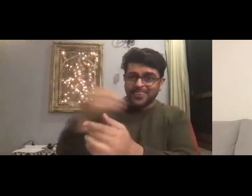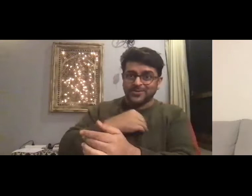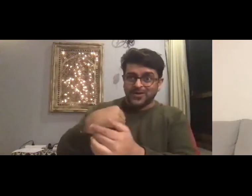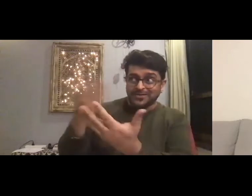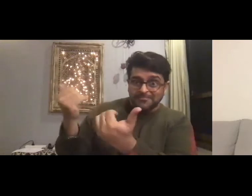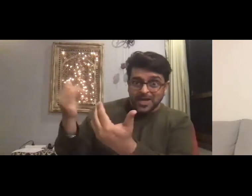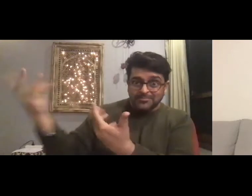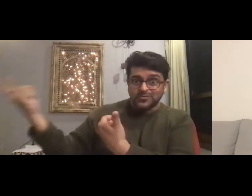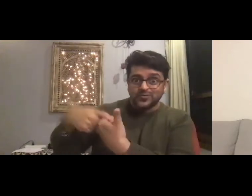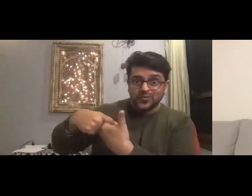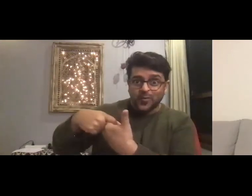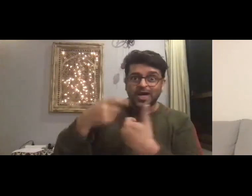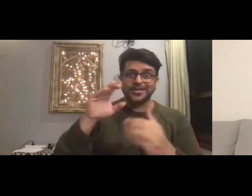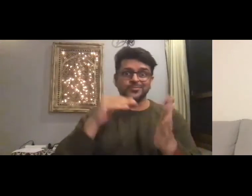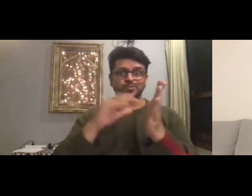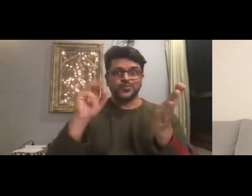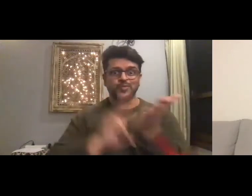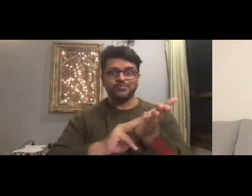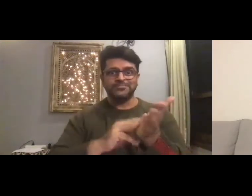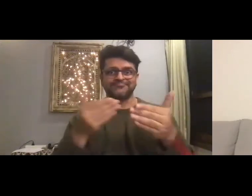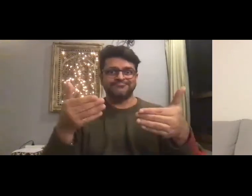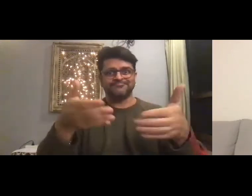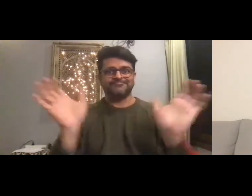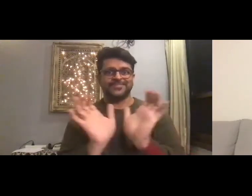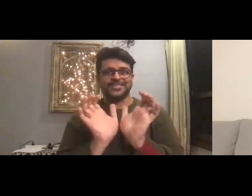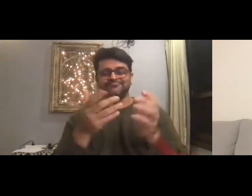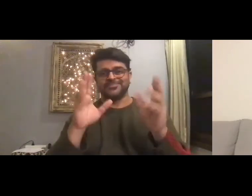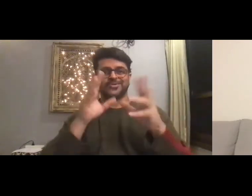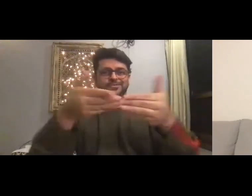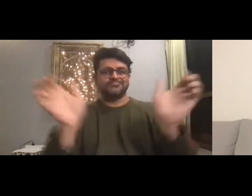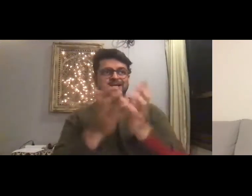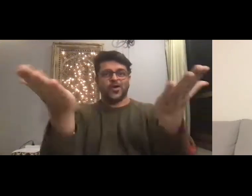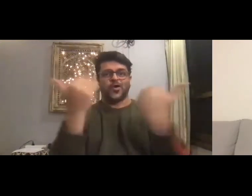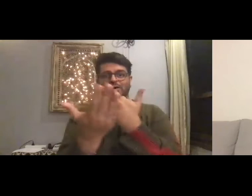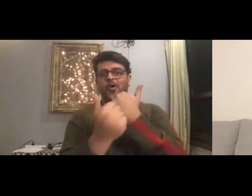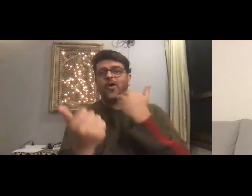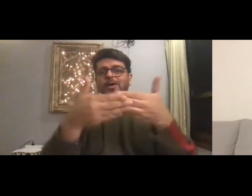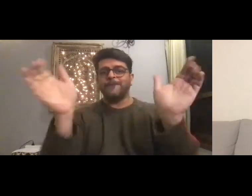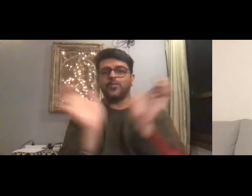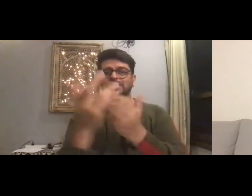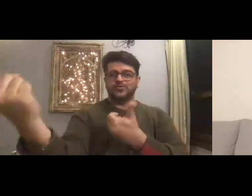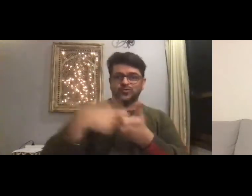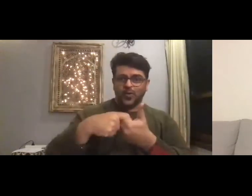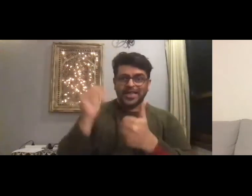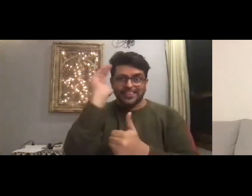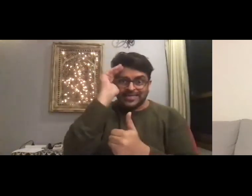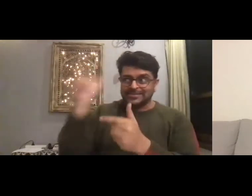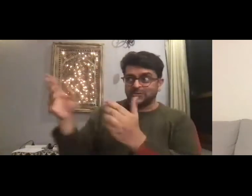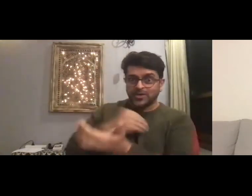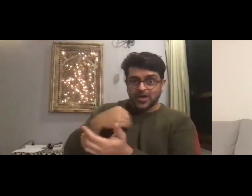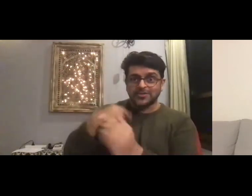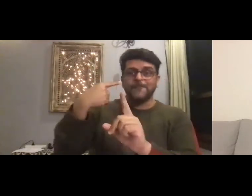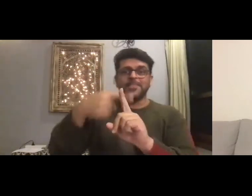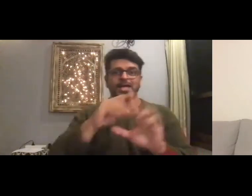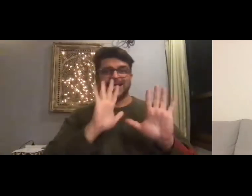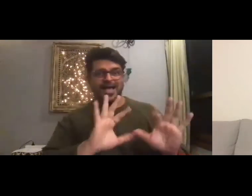we at that time we got in touch with a few doctors, and we asked them to join on our Zoom meeting like this, wherein we called the